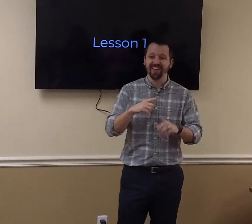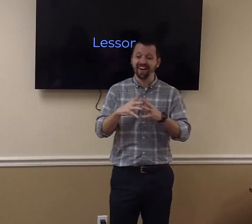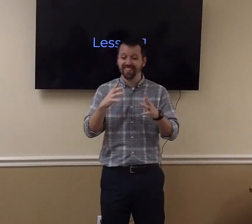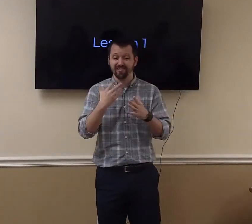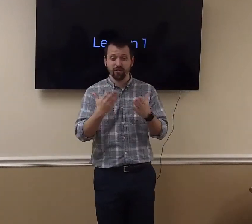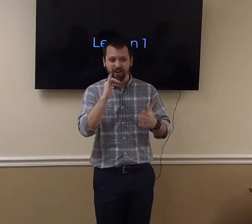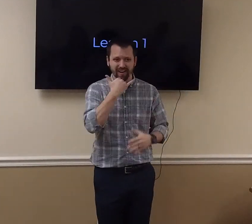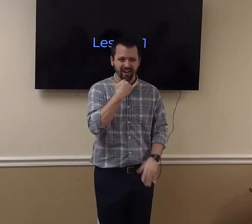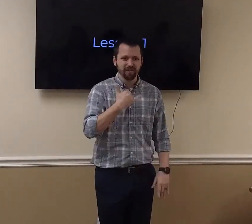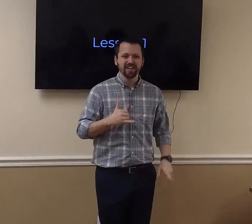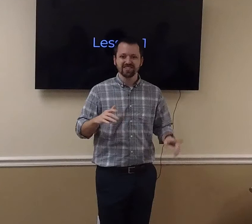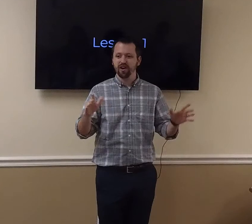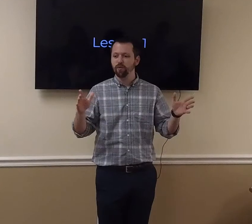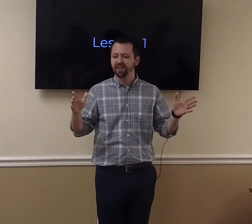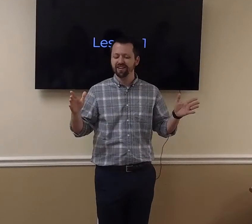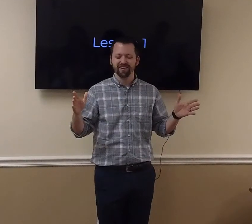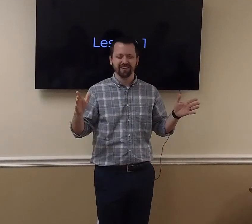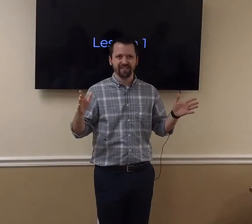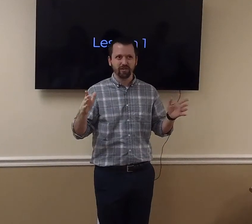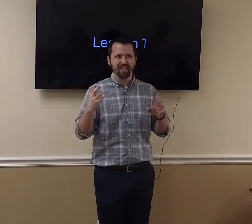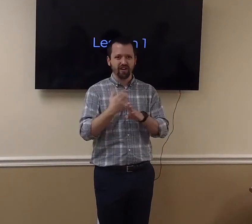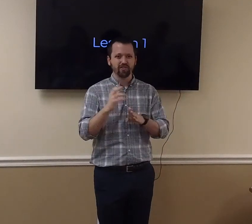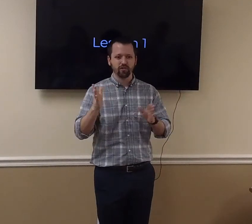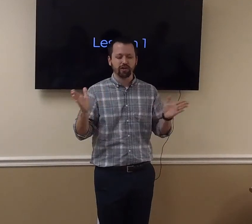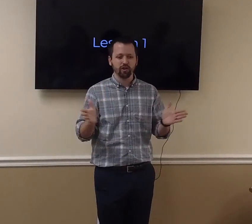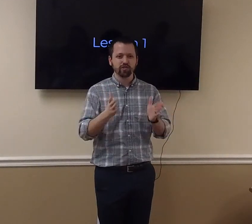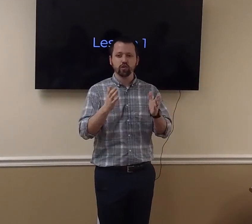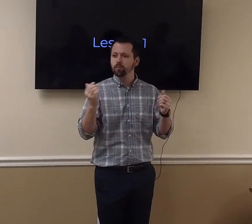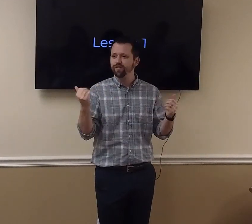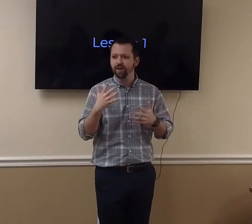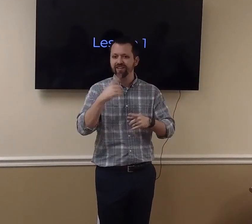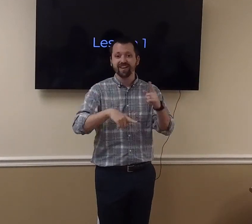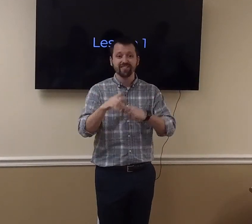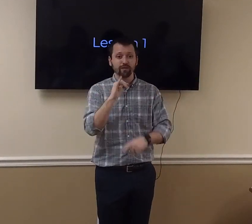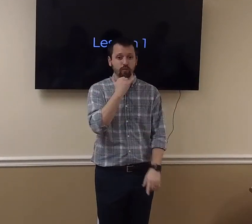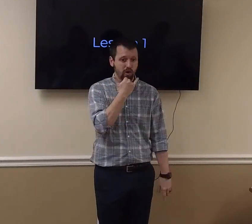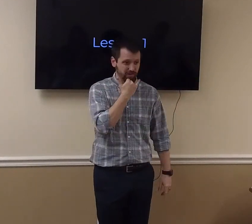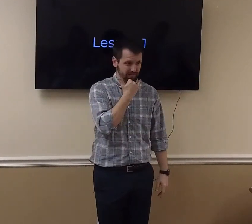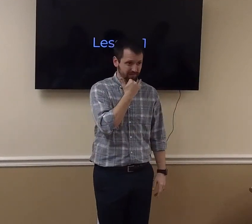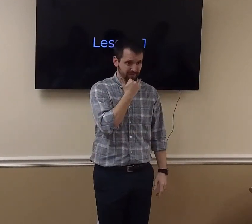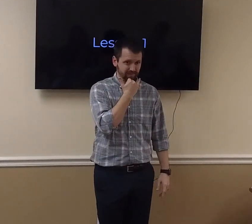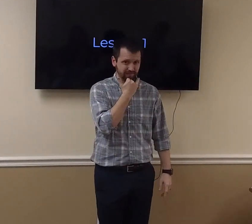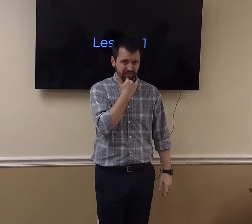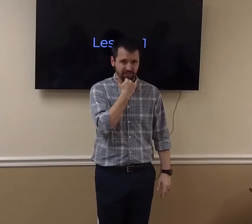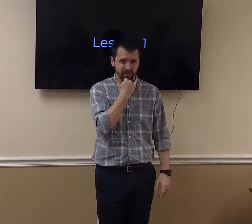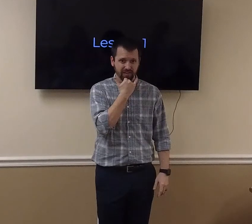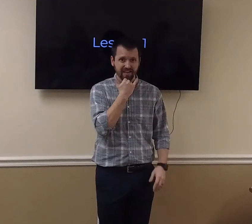lot of things wrong. So I want to use that also to encourage you. Don't be afraid to sign stuff wrong. So, because that's